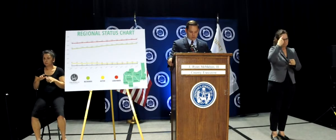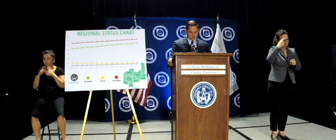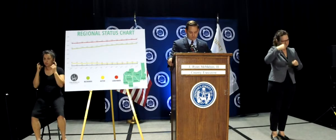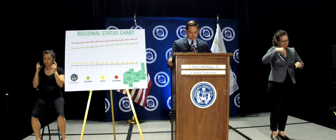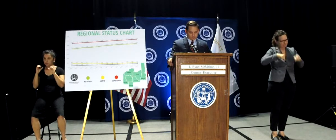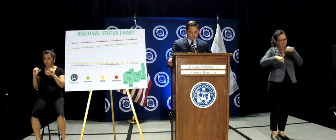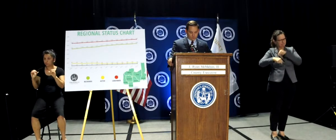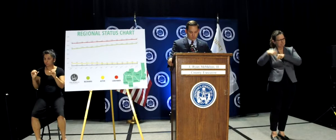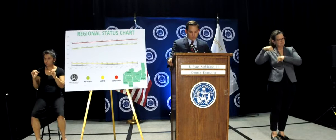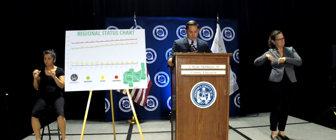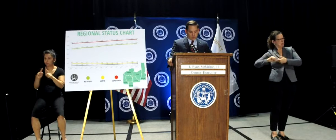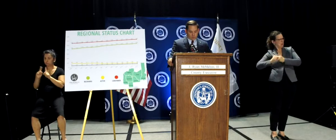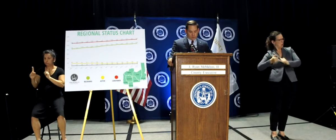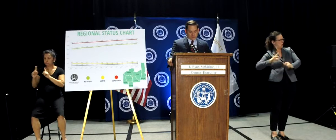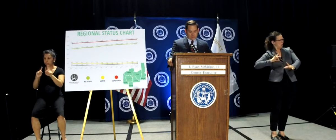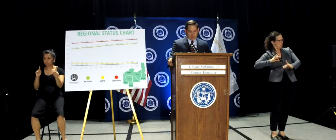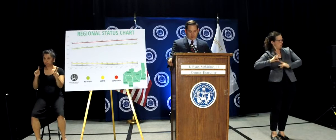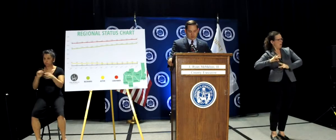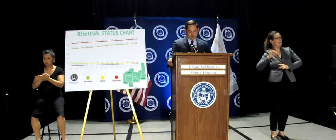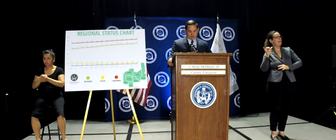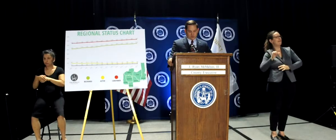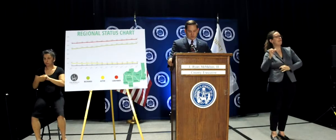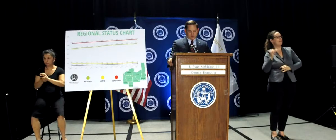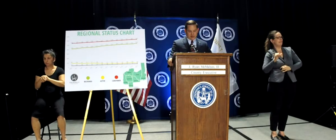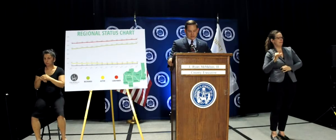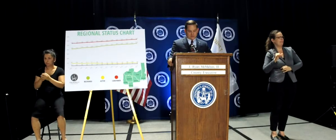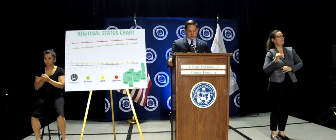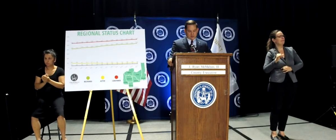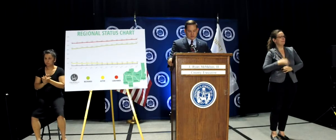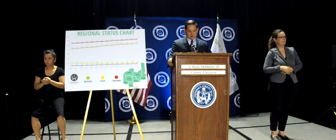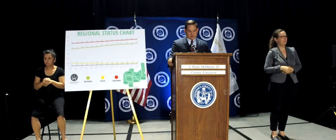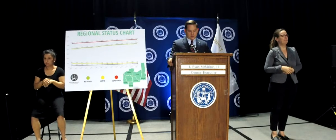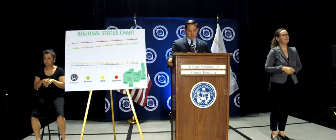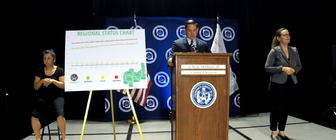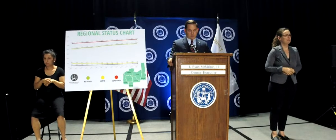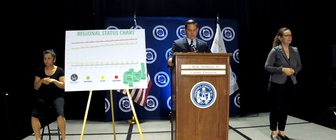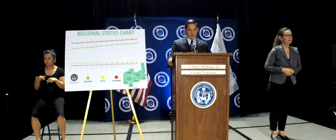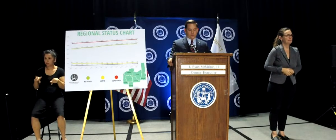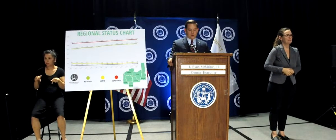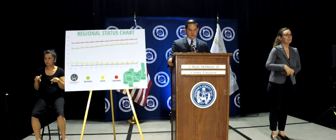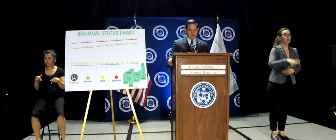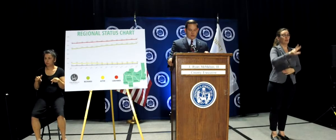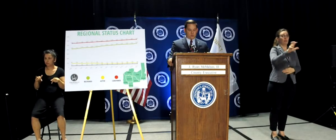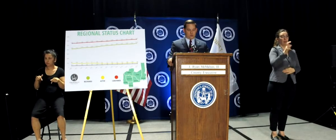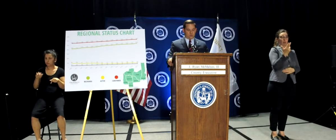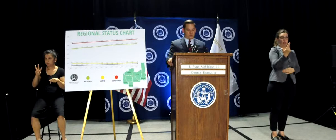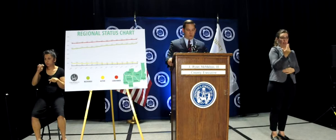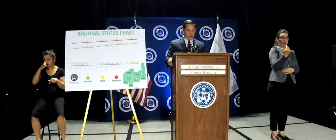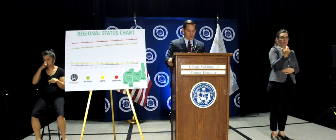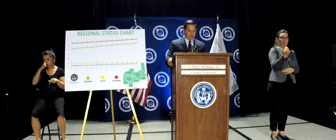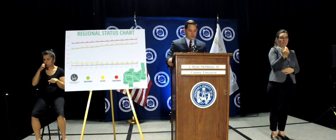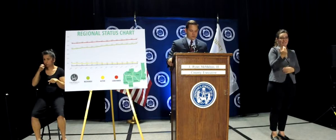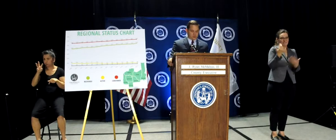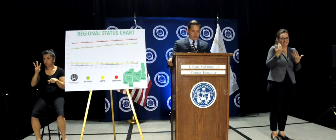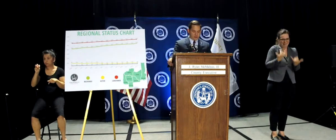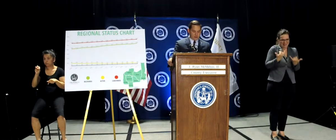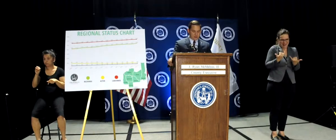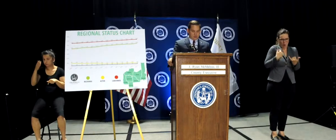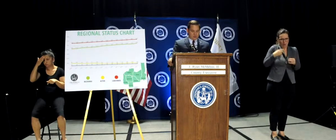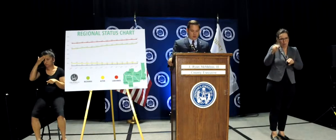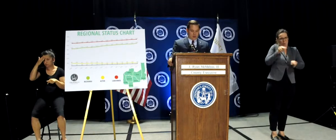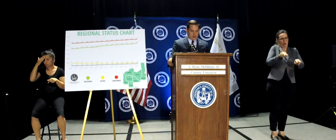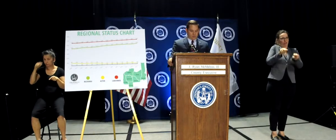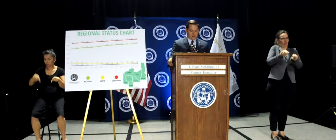the reality. We're presently monitoring 313 active cases. That's up 34 from yesterday. We had 3 recoveries